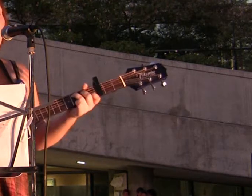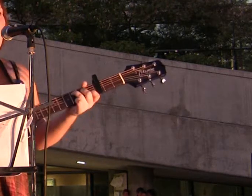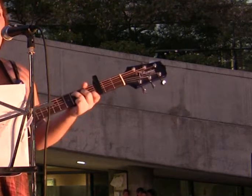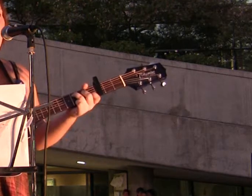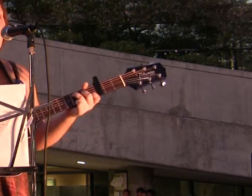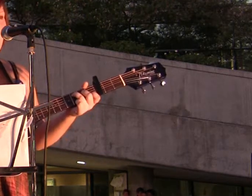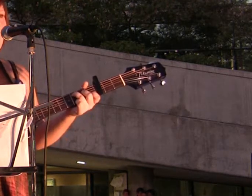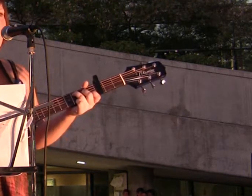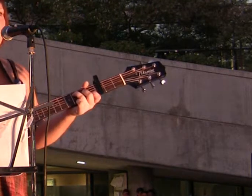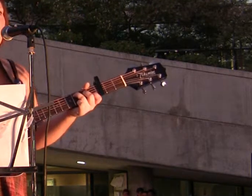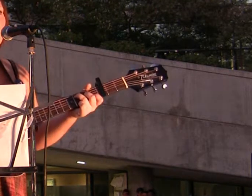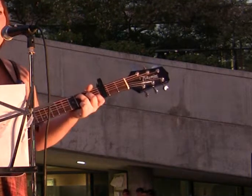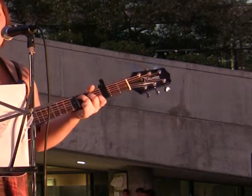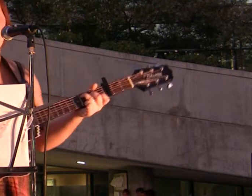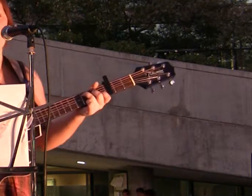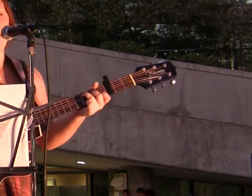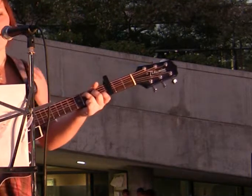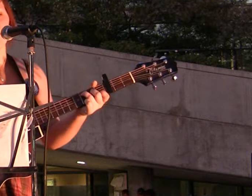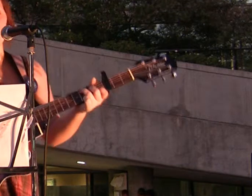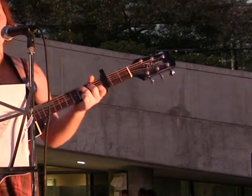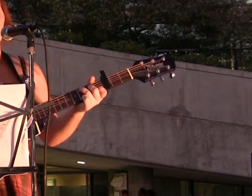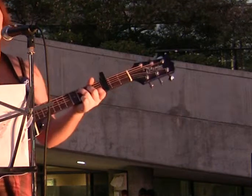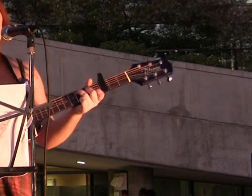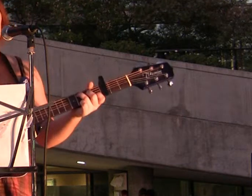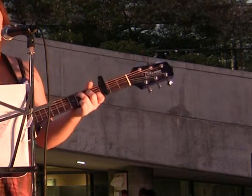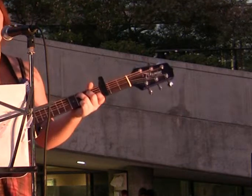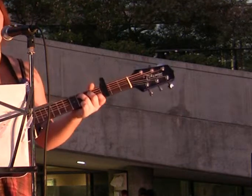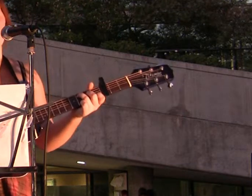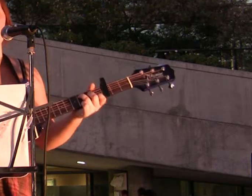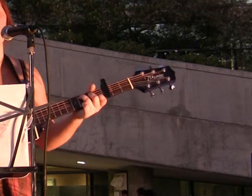back love again.